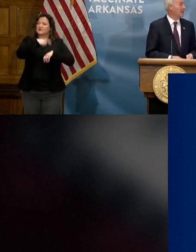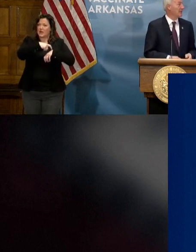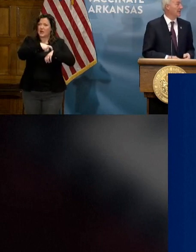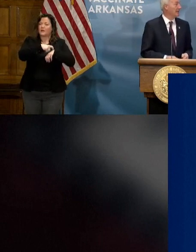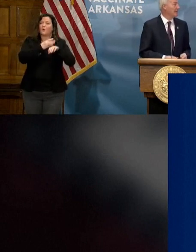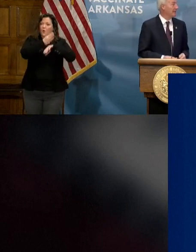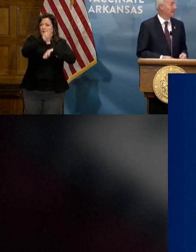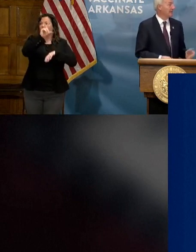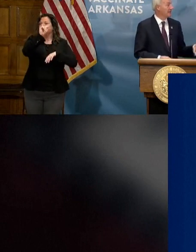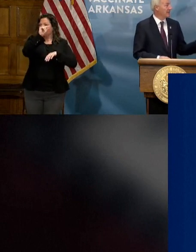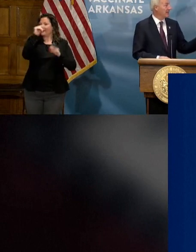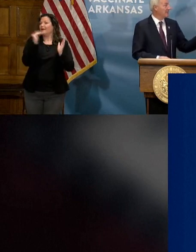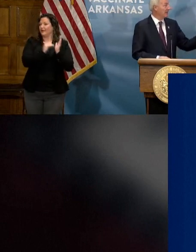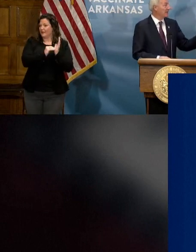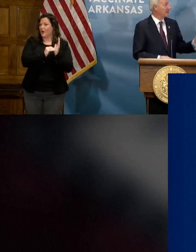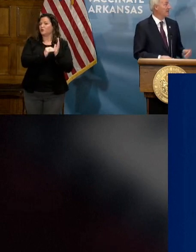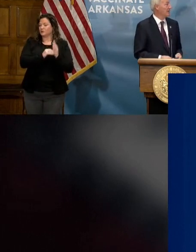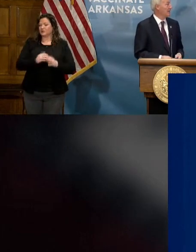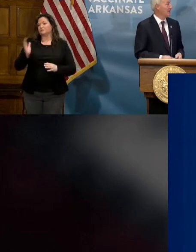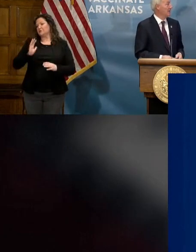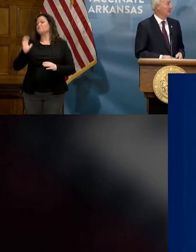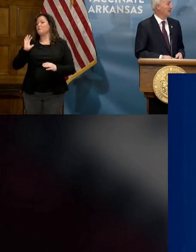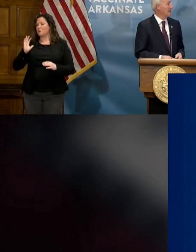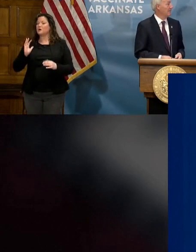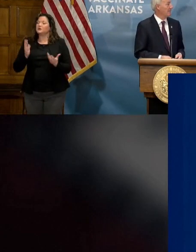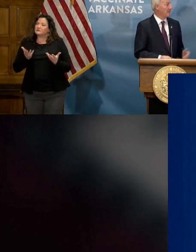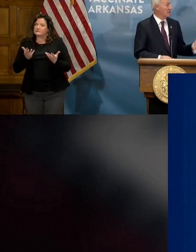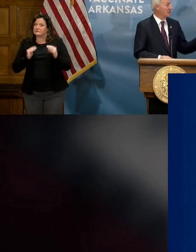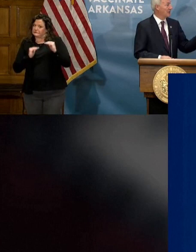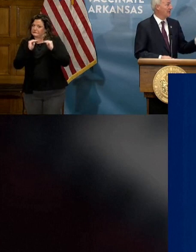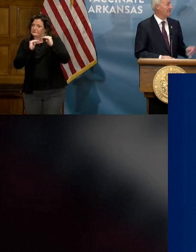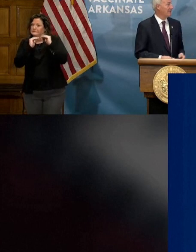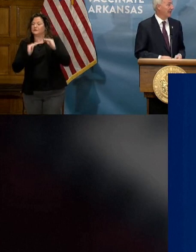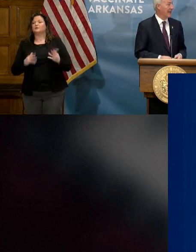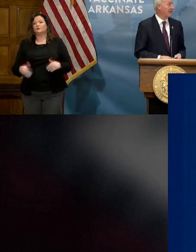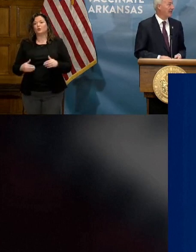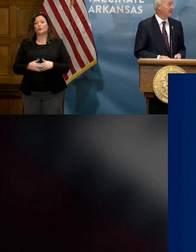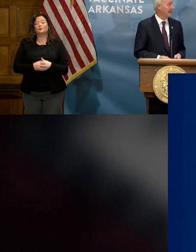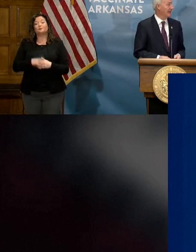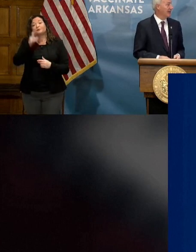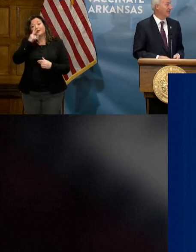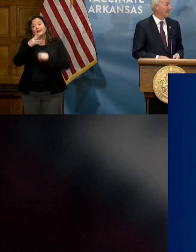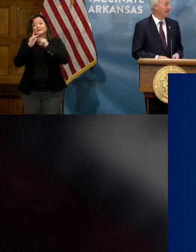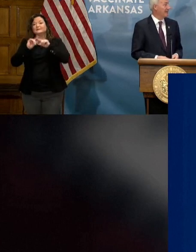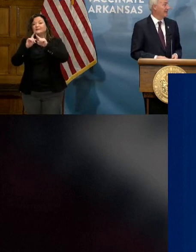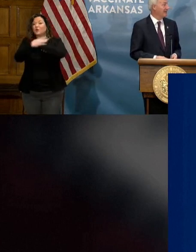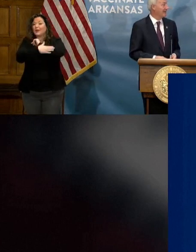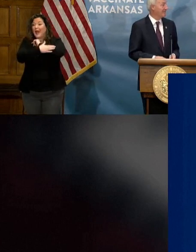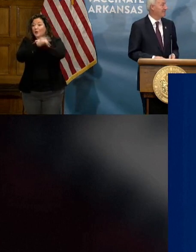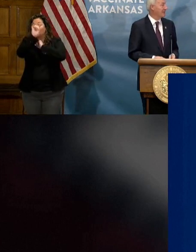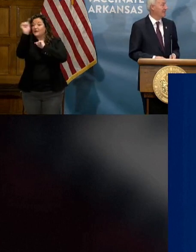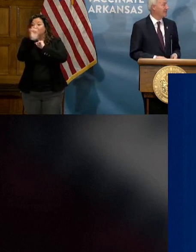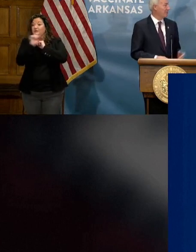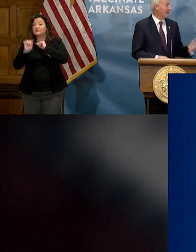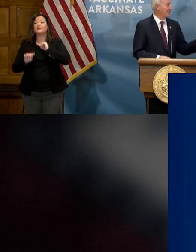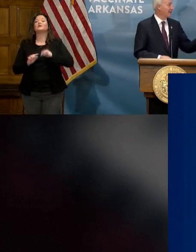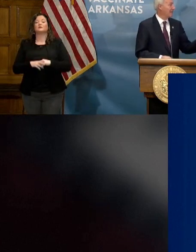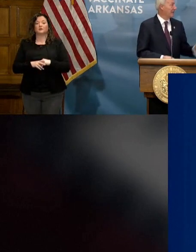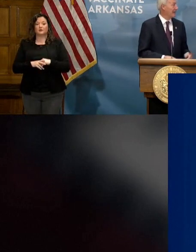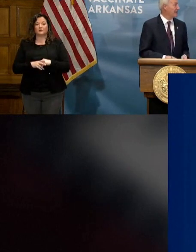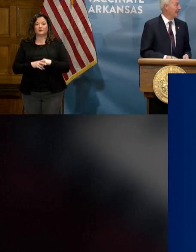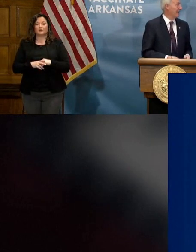20,000 in time past. You can see the counties and how